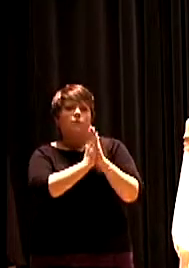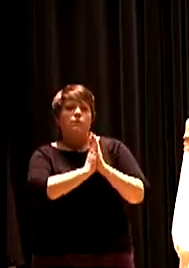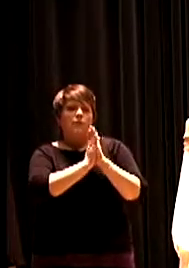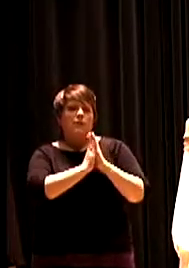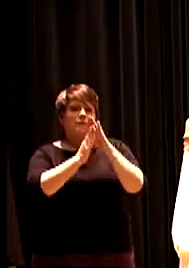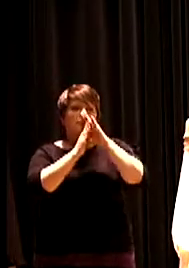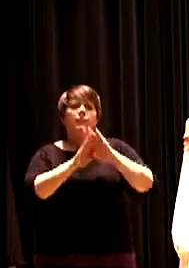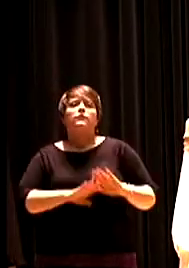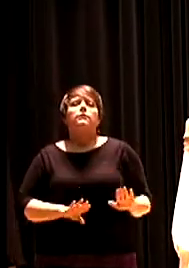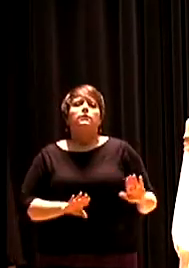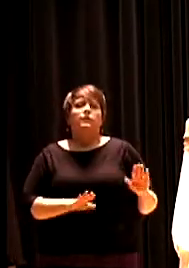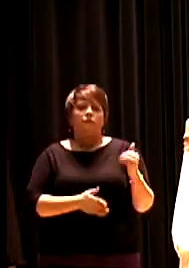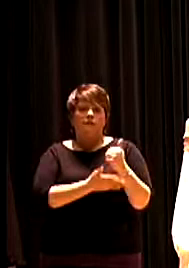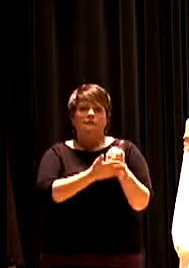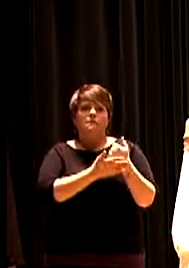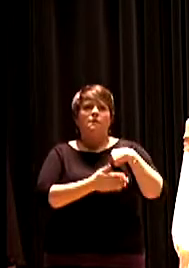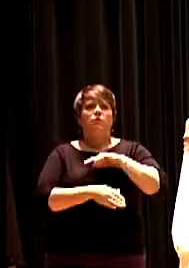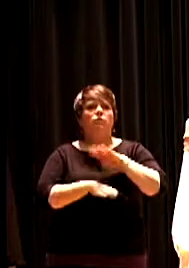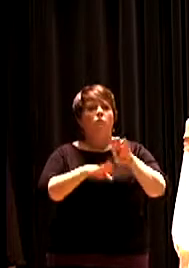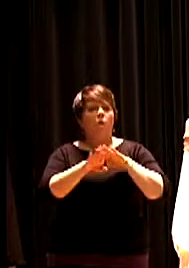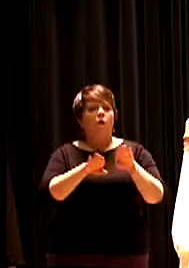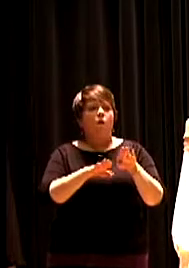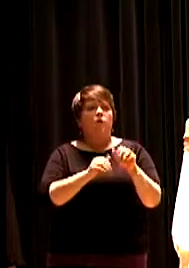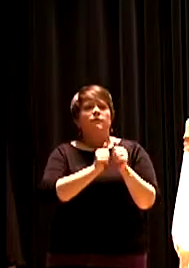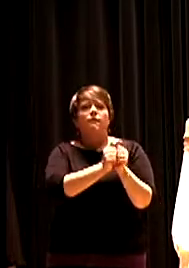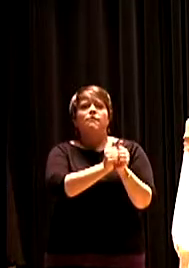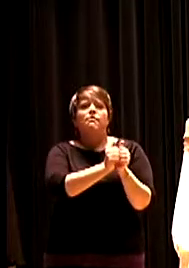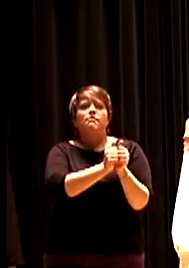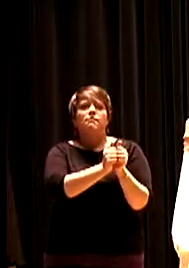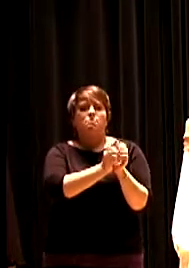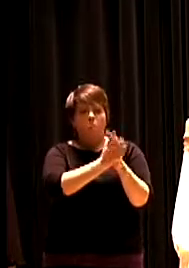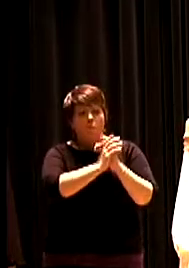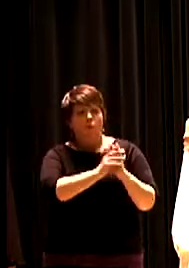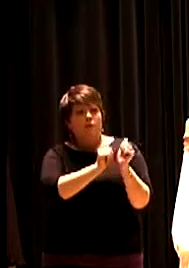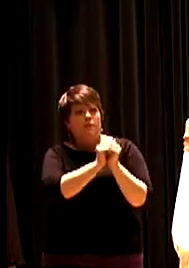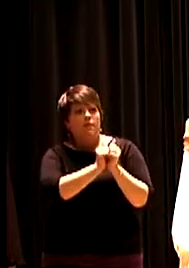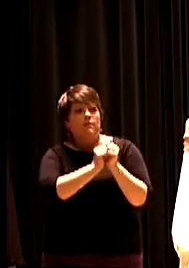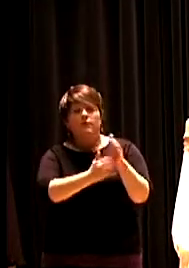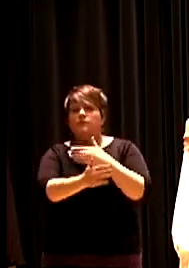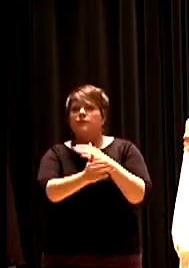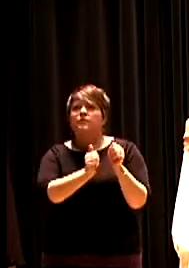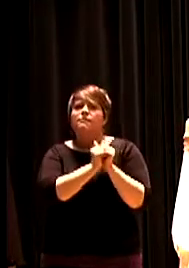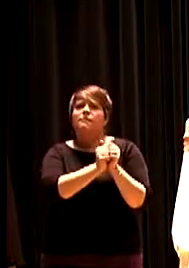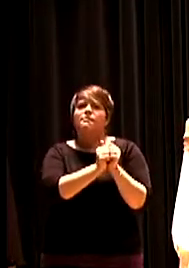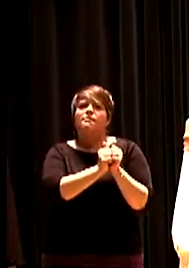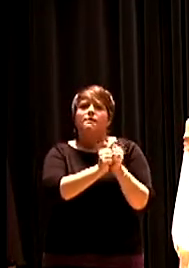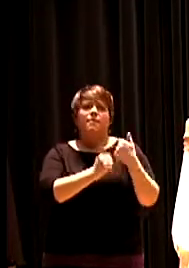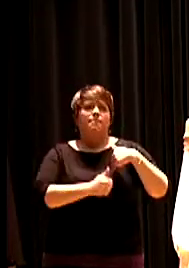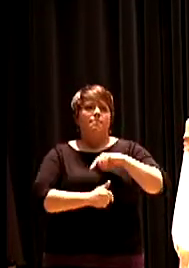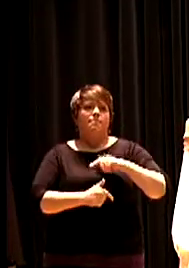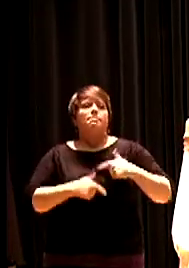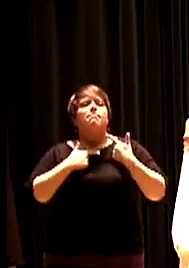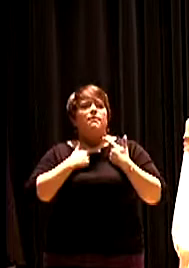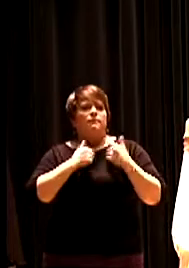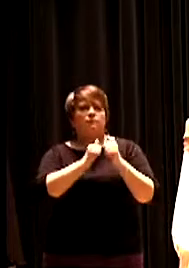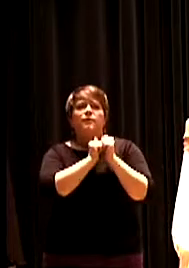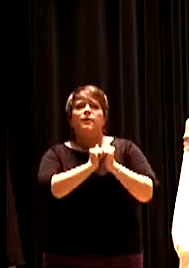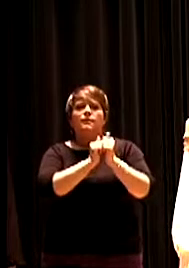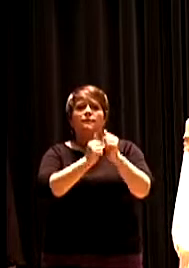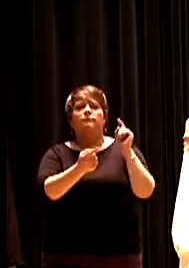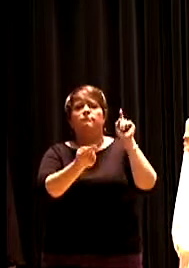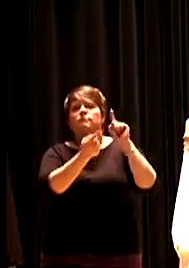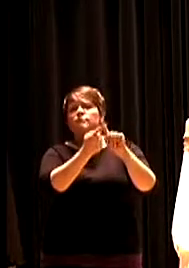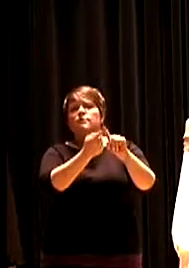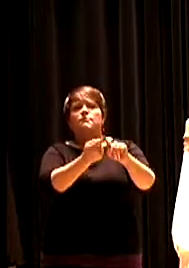peace. Help us to walk together, pray together, sing together, and live together until the day